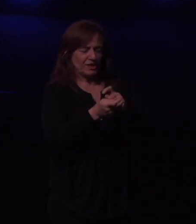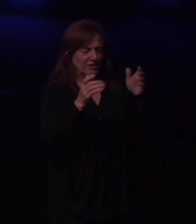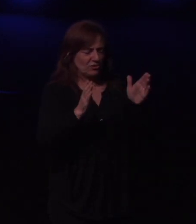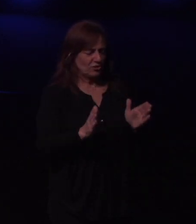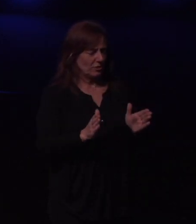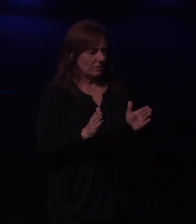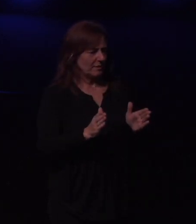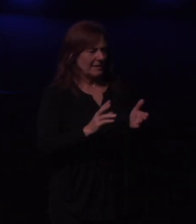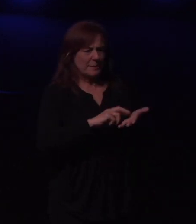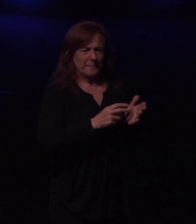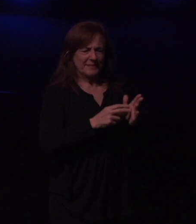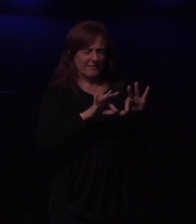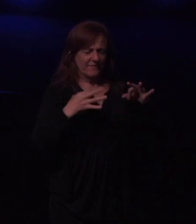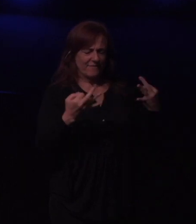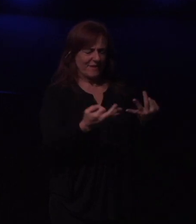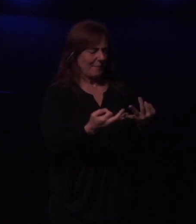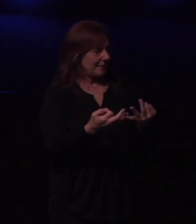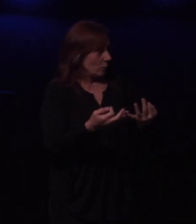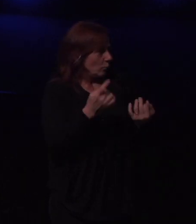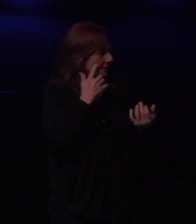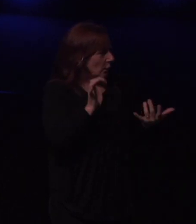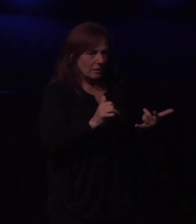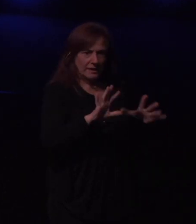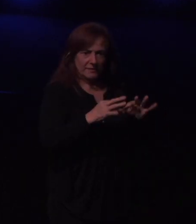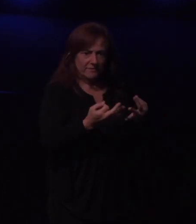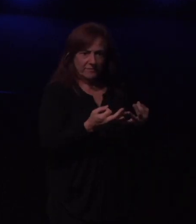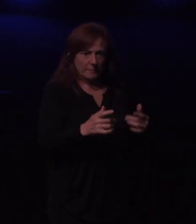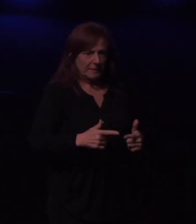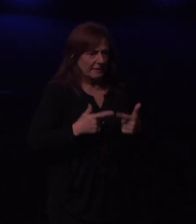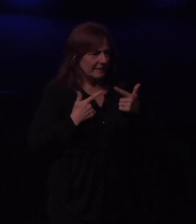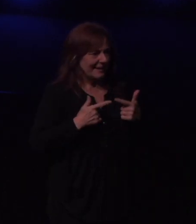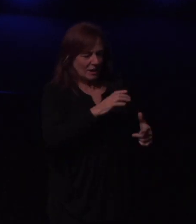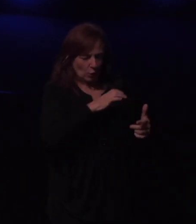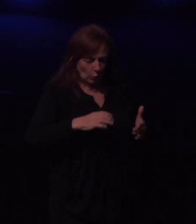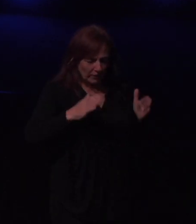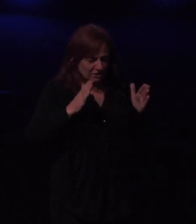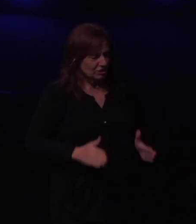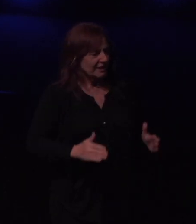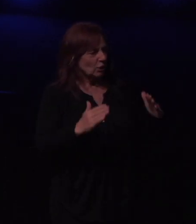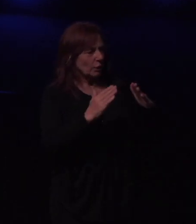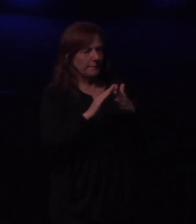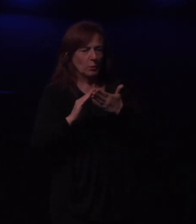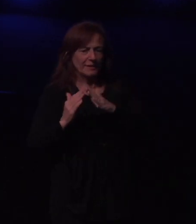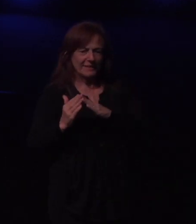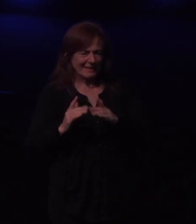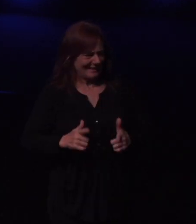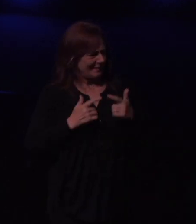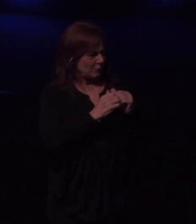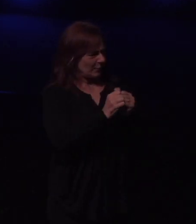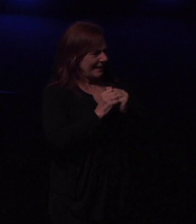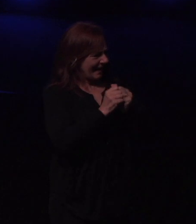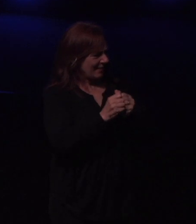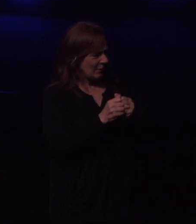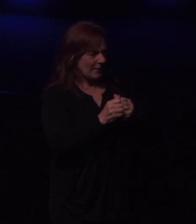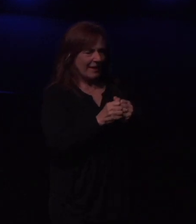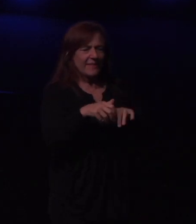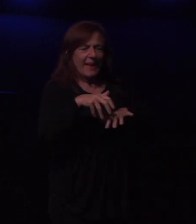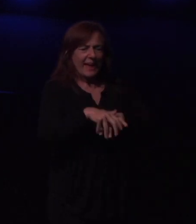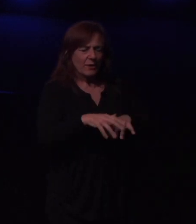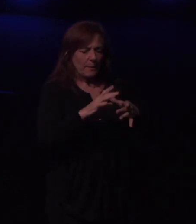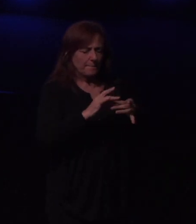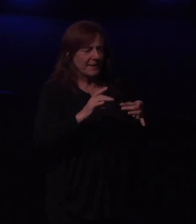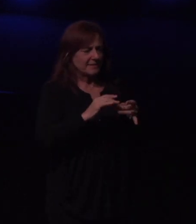being a family, about what it really looks like to live in Christian community and to live together. And our anchor passage has